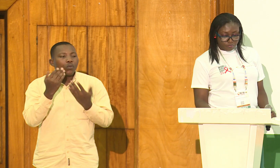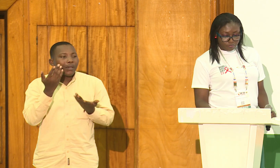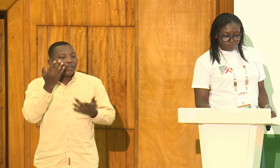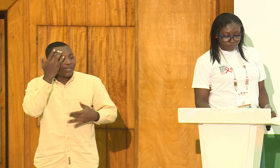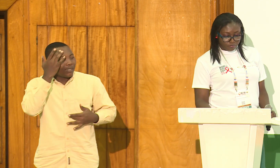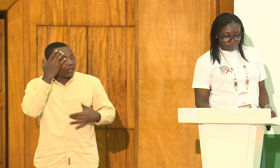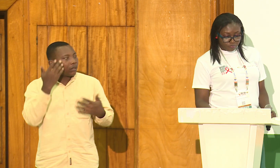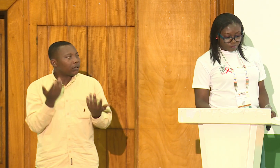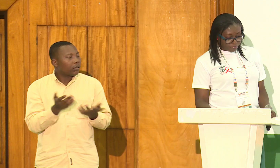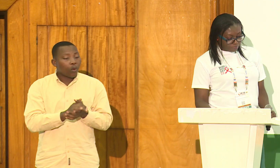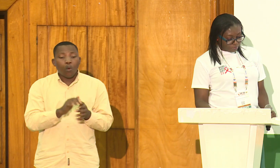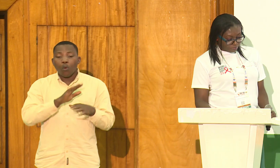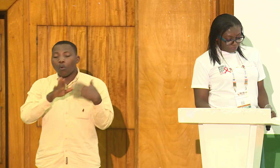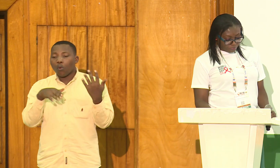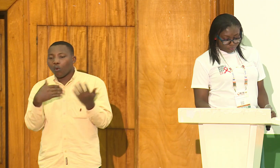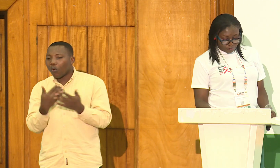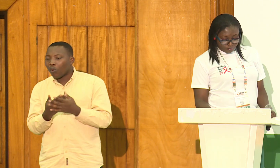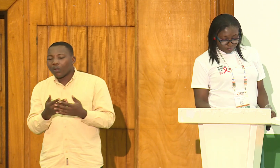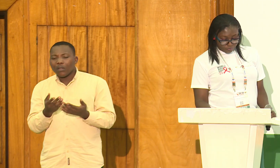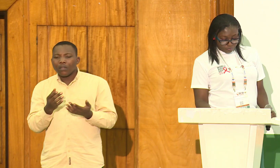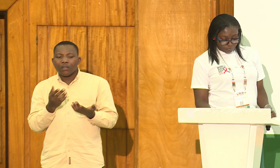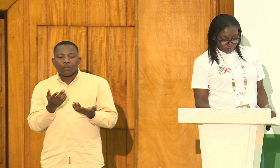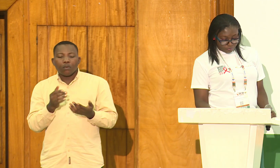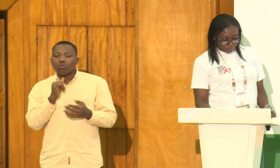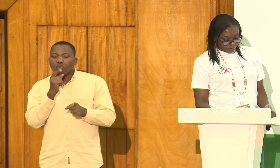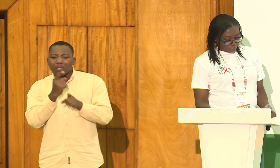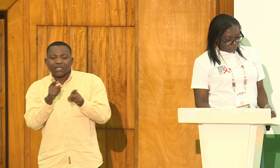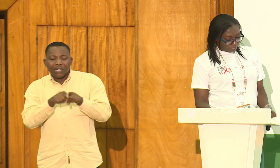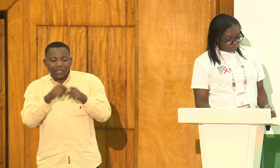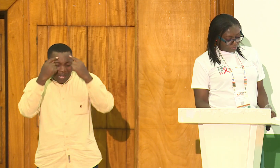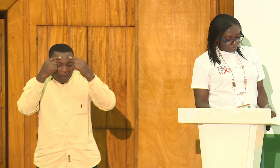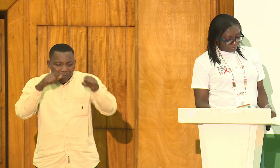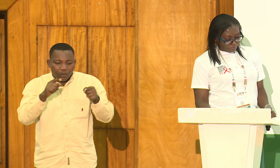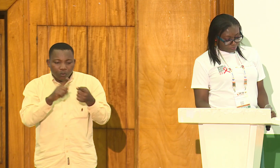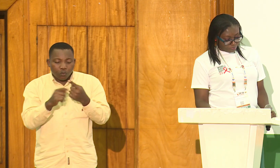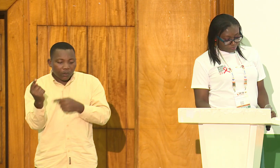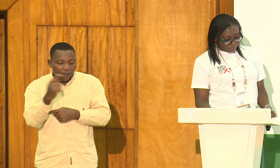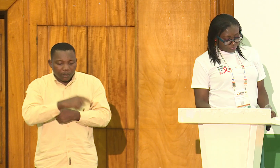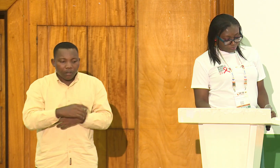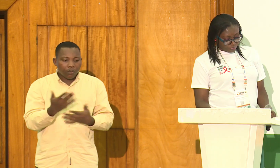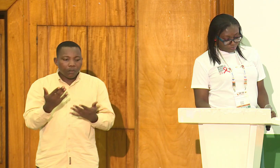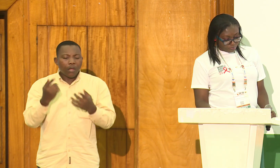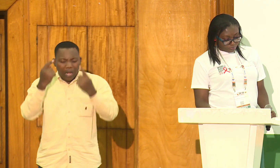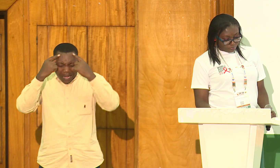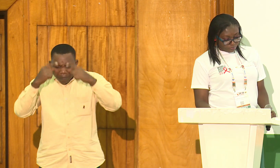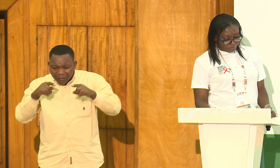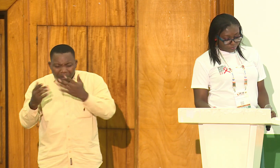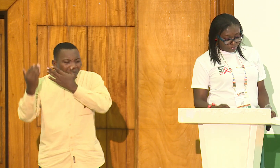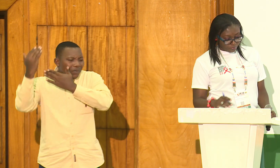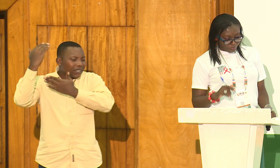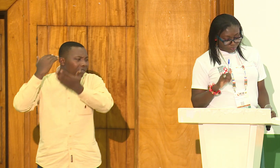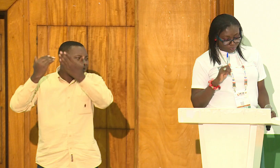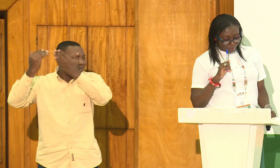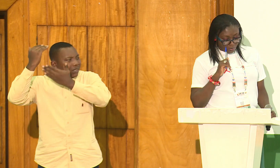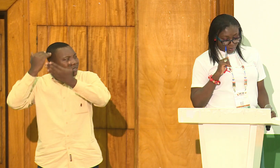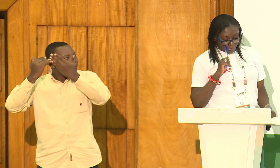an insidious disease, right? It's not like it happens today. It happens over years. That weight gain, which is